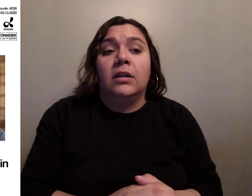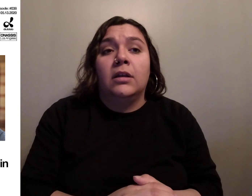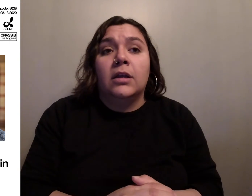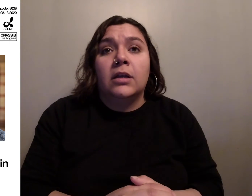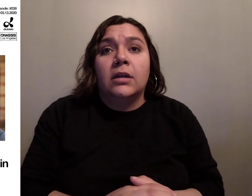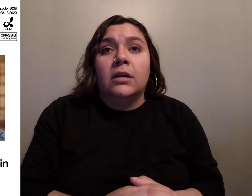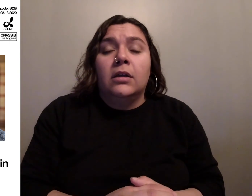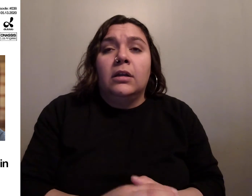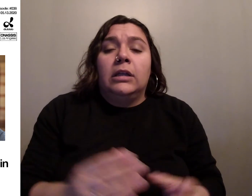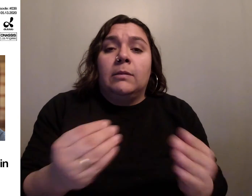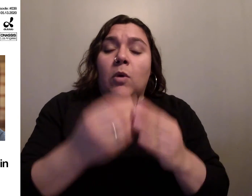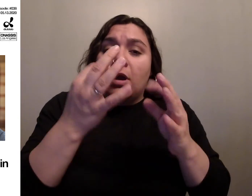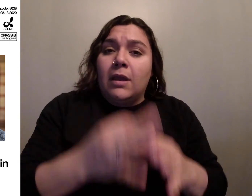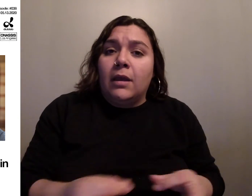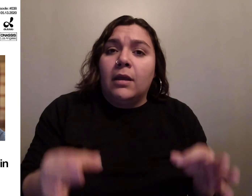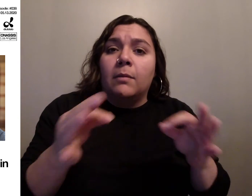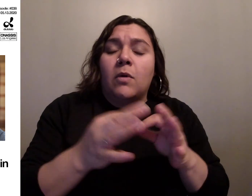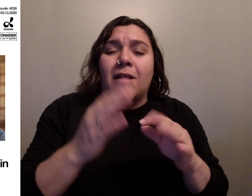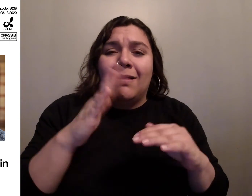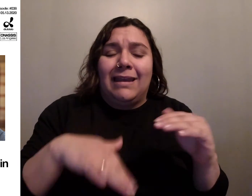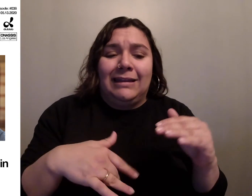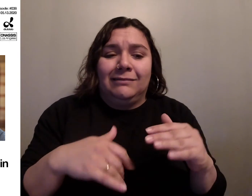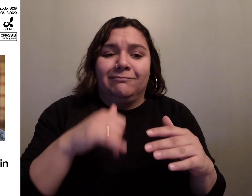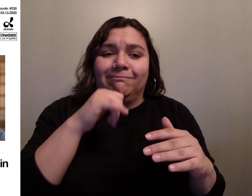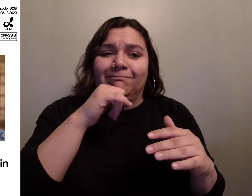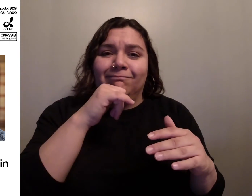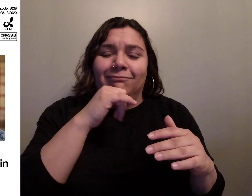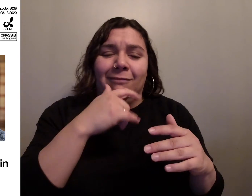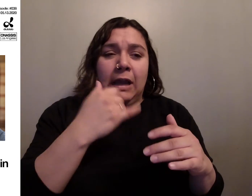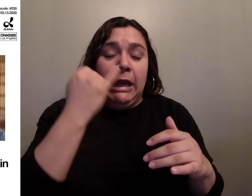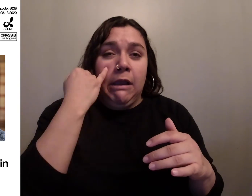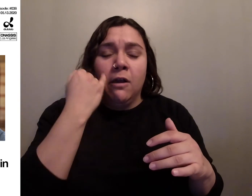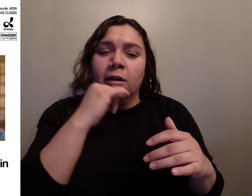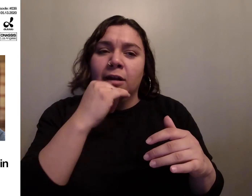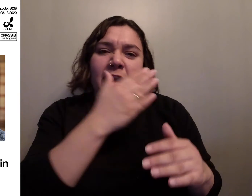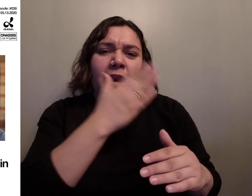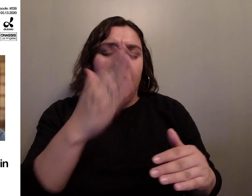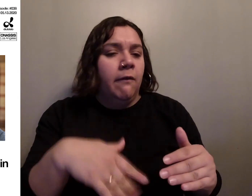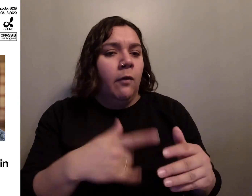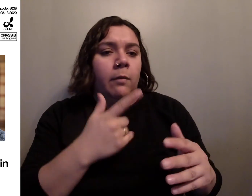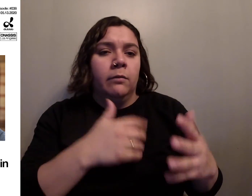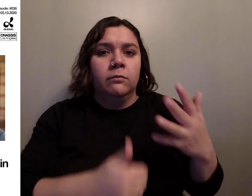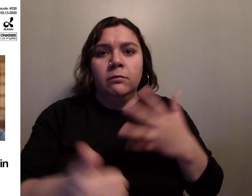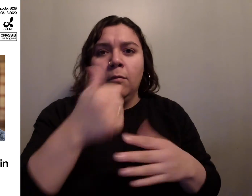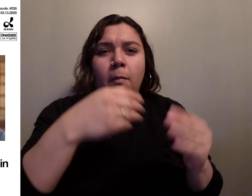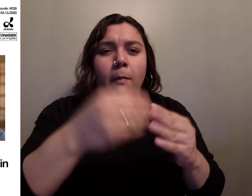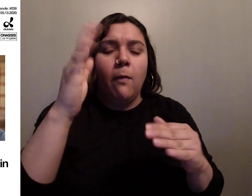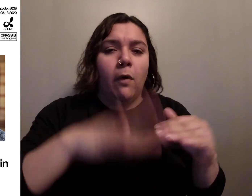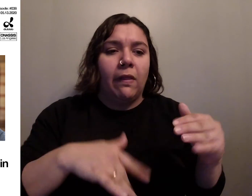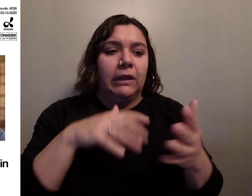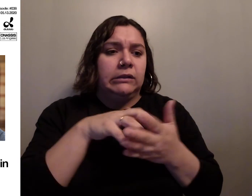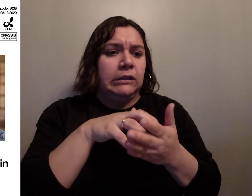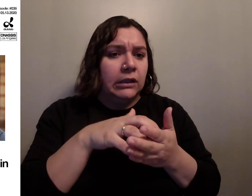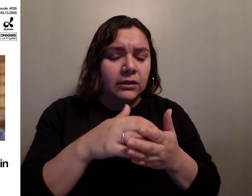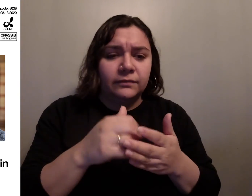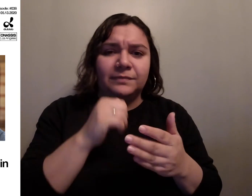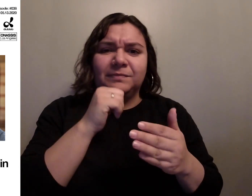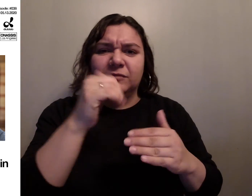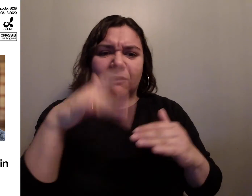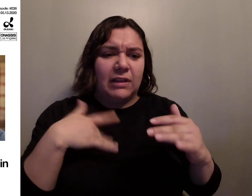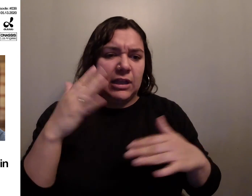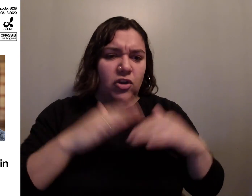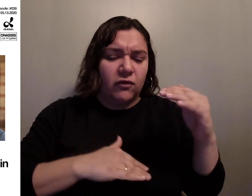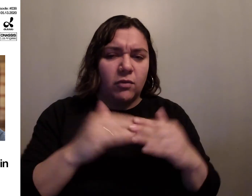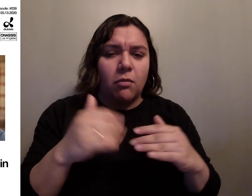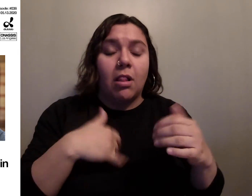And that need for resources can override discomfort and vulnerability. We won't do that. Plus, with